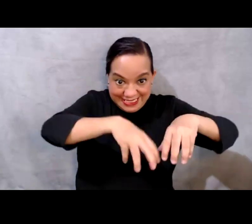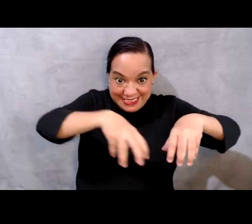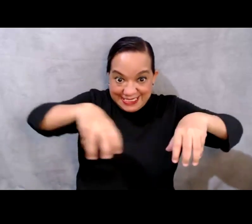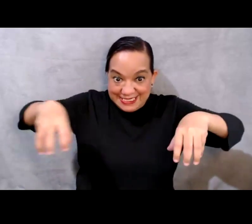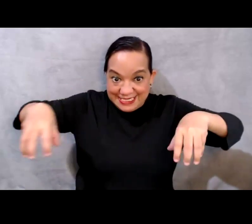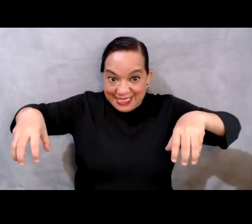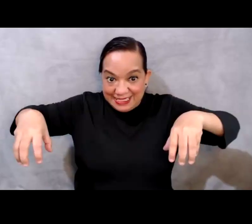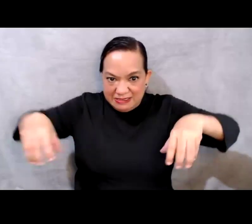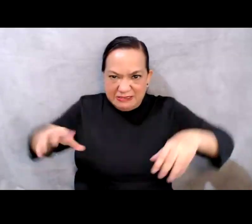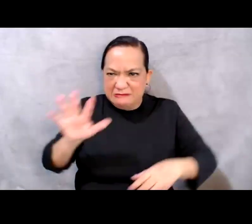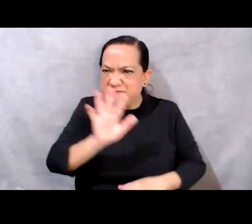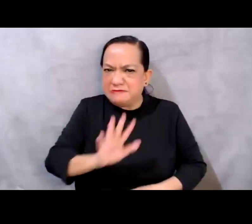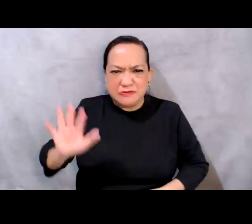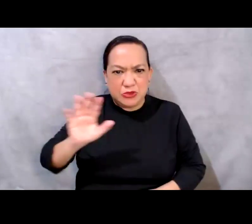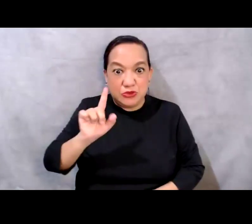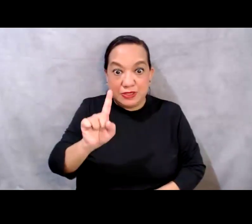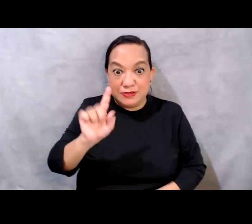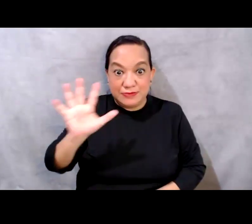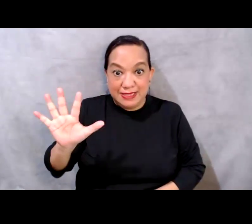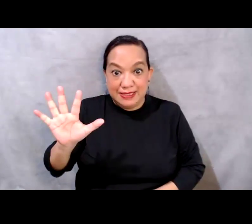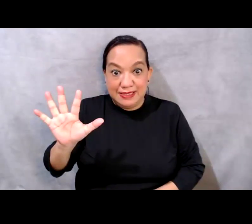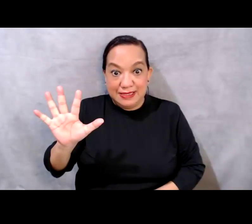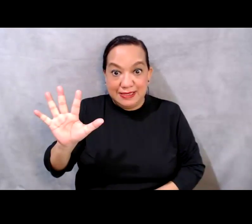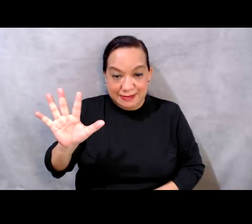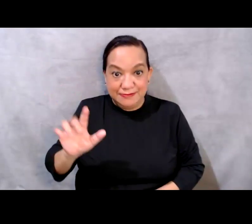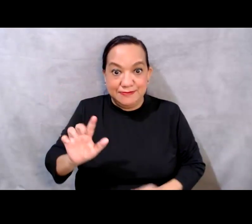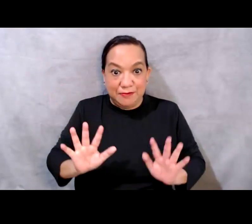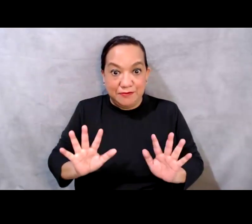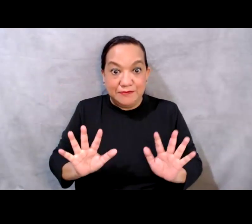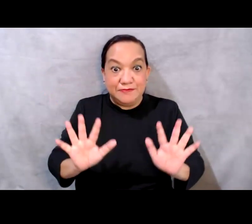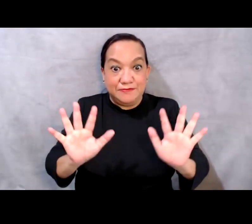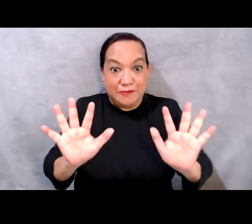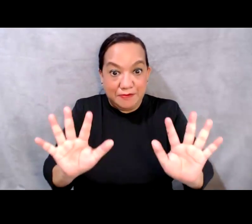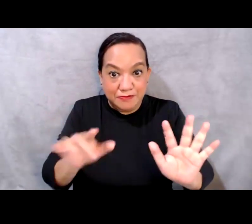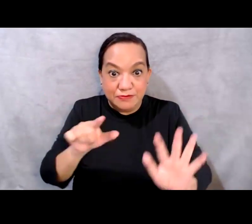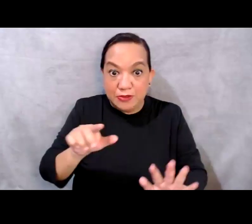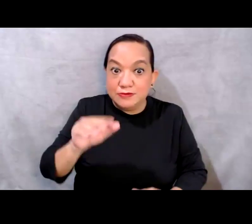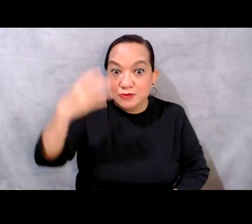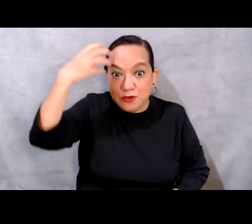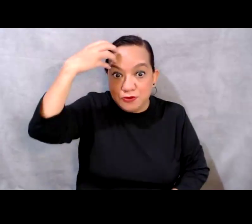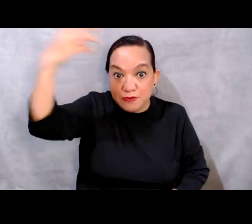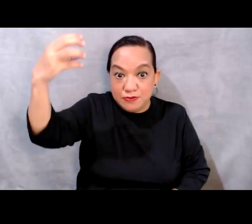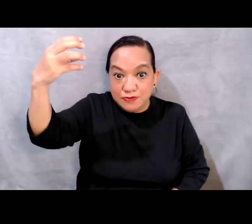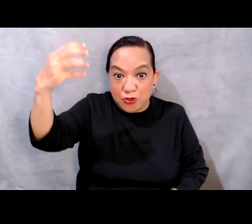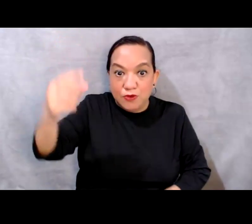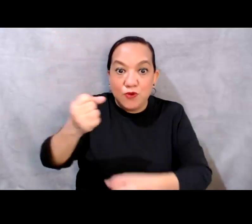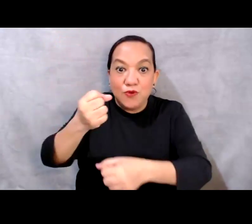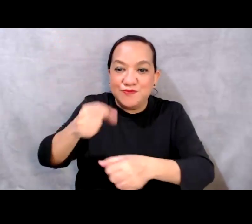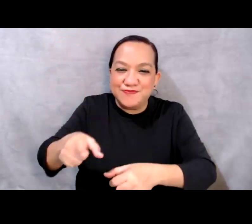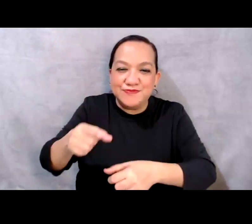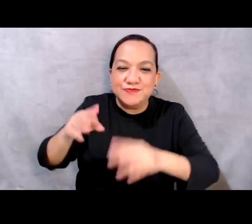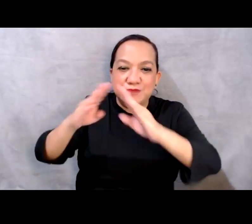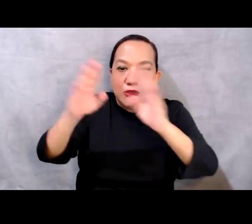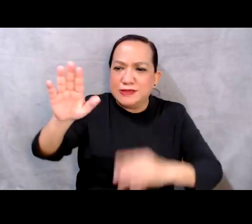the municipal councillor's office. They were insulted right before my eyes. They were shooed out of